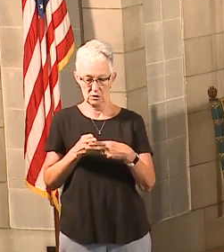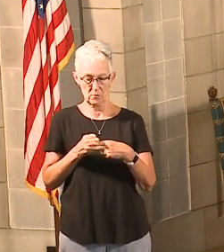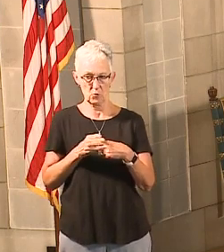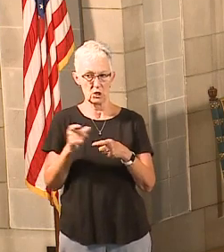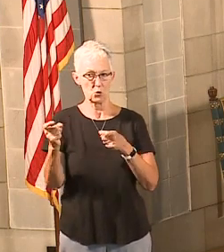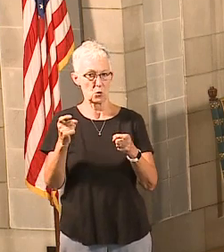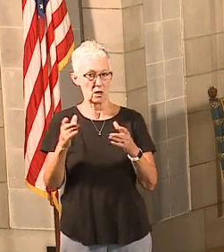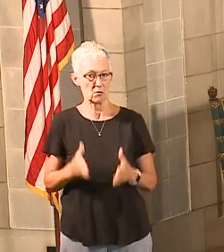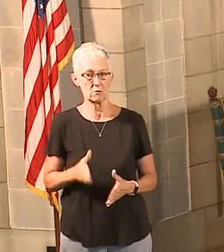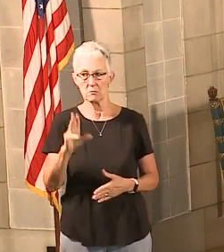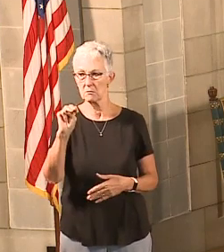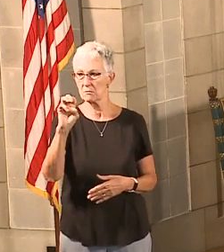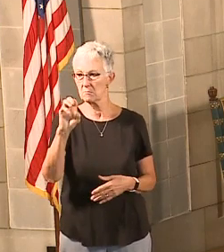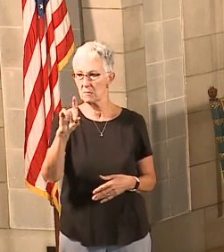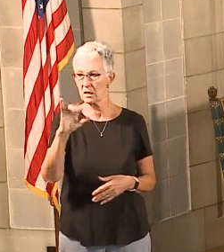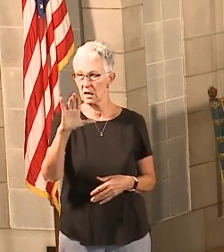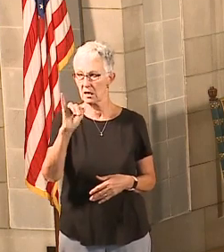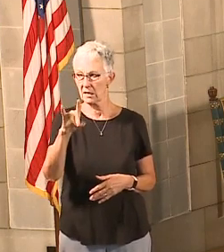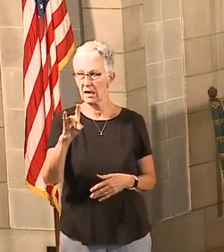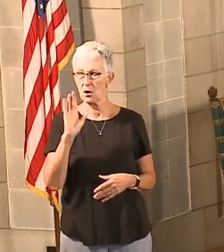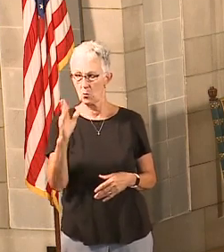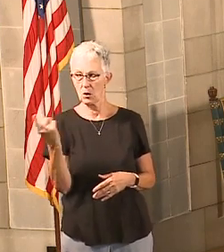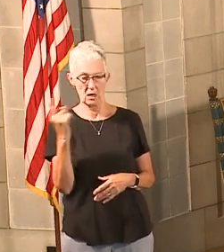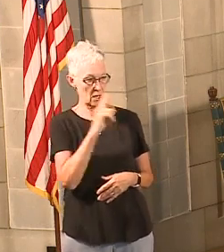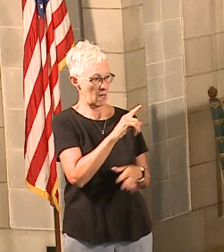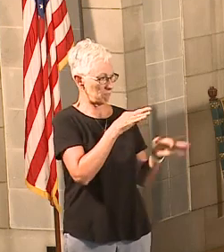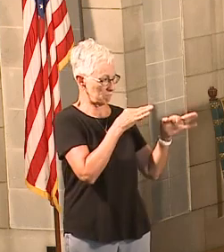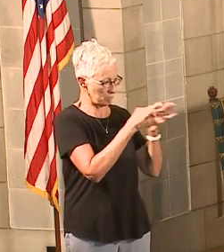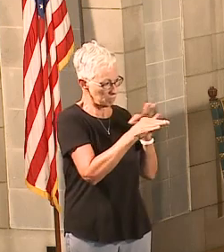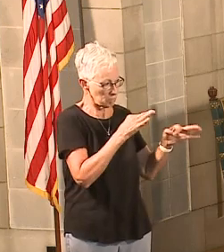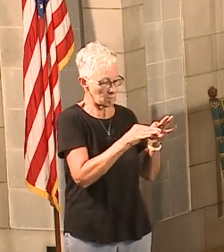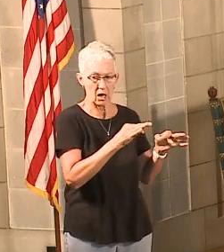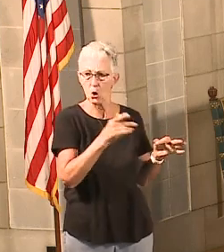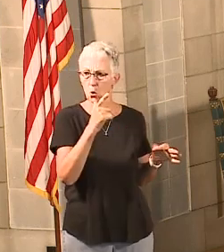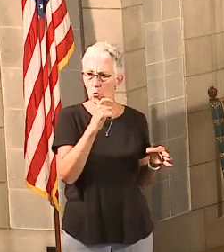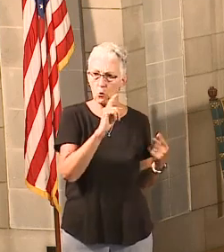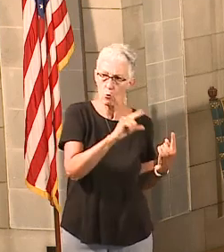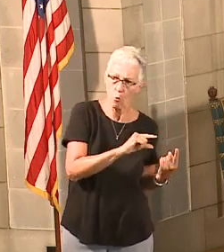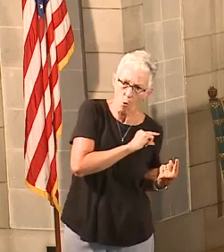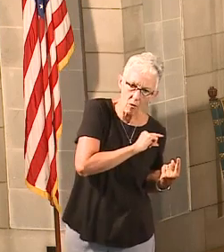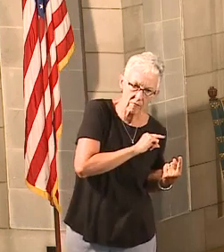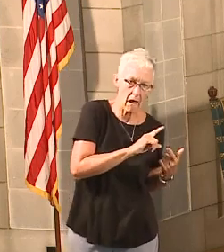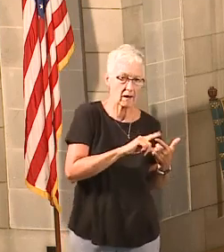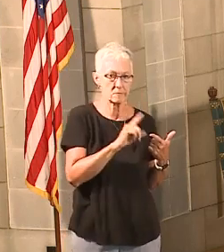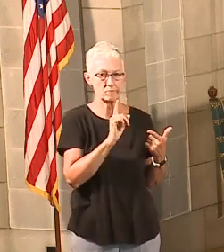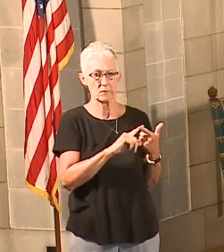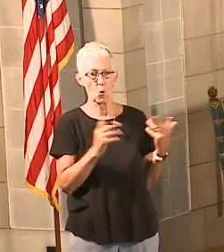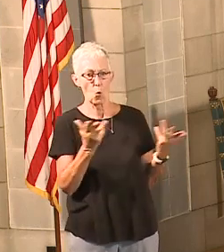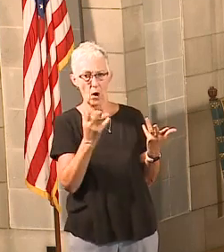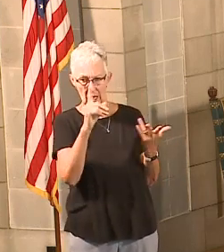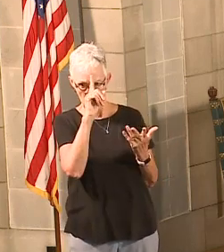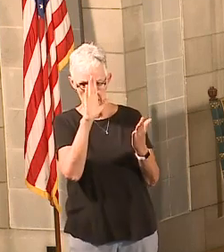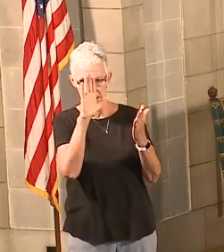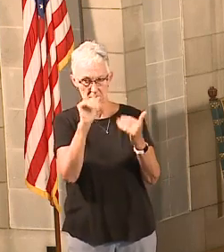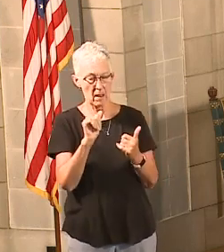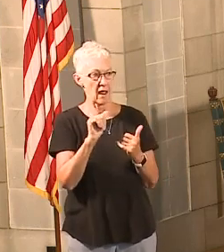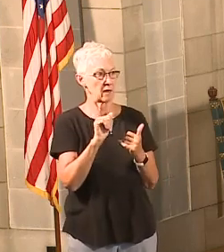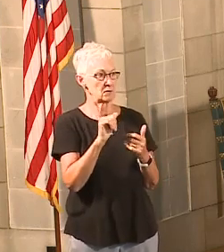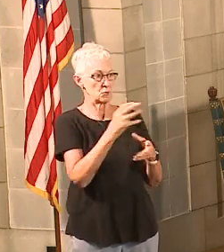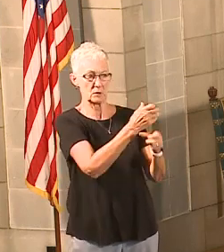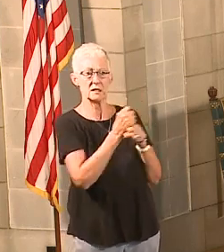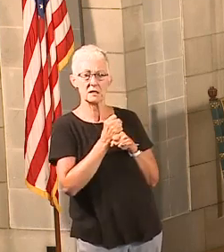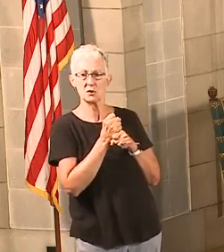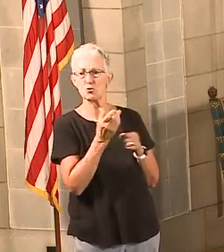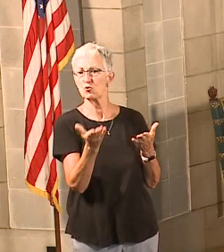come up, talk a little bit more with you about the details, who qualifies, what they can expect in those tiers, maybe talk a little bit about